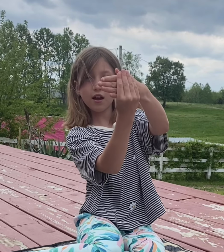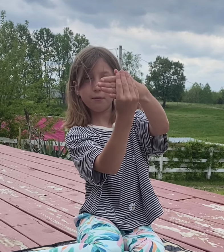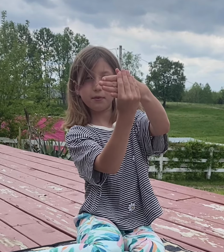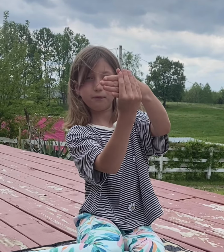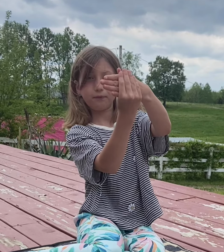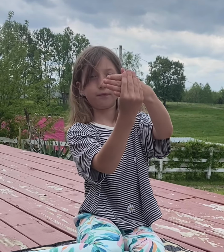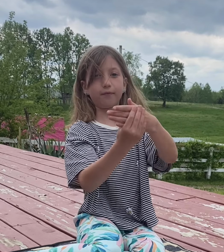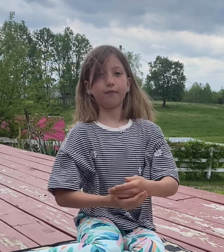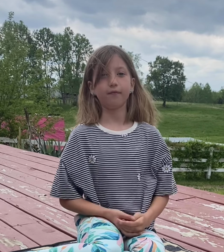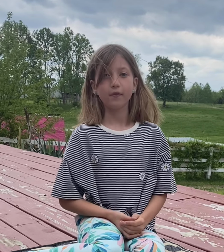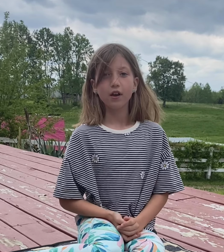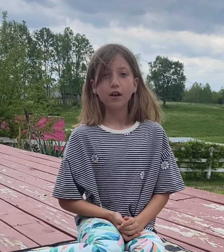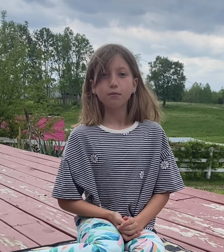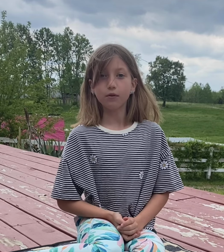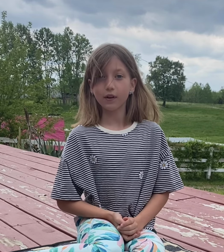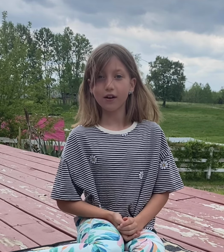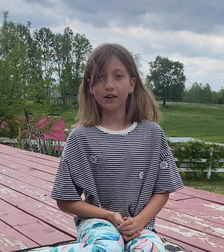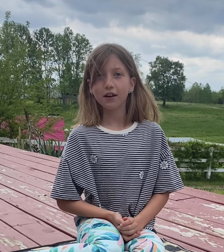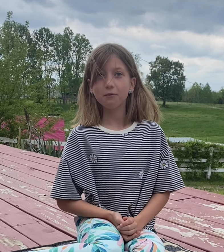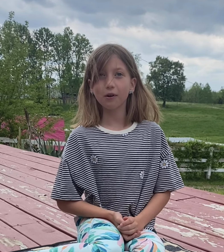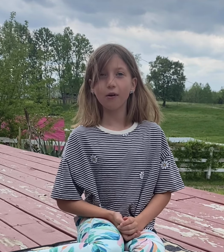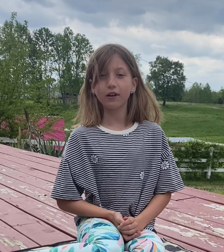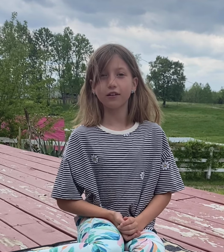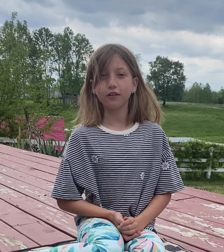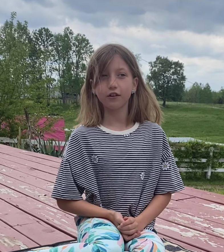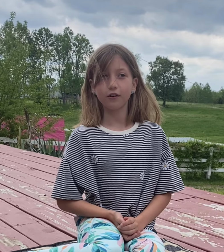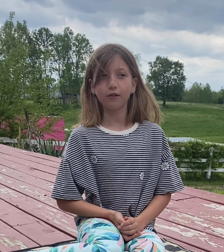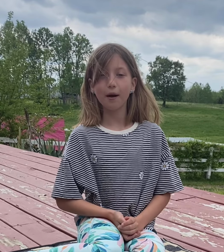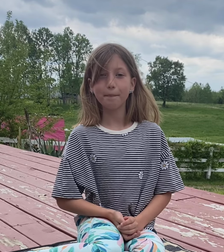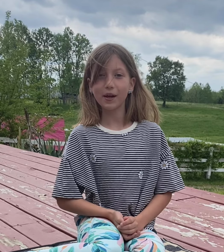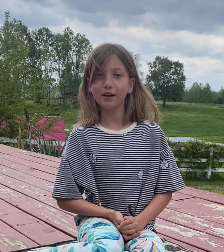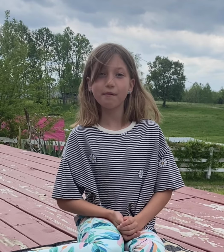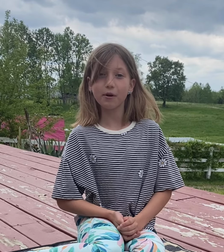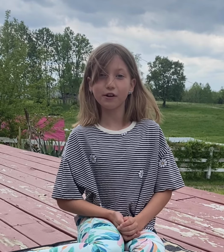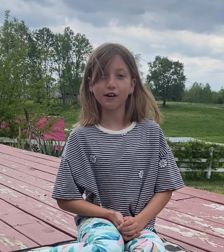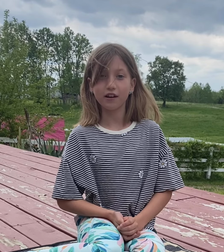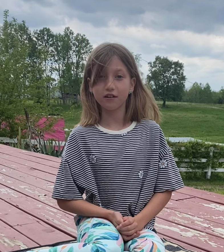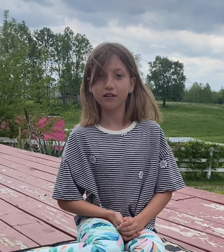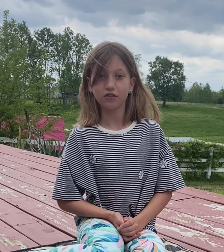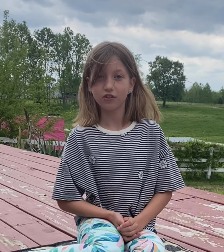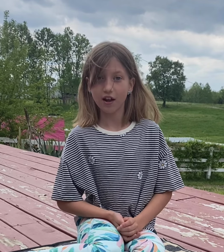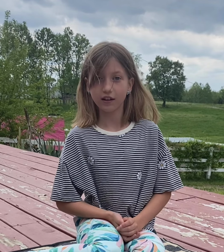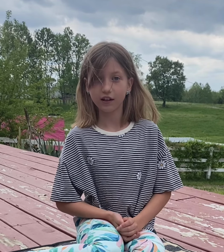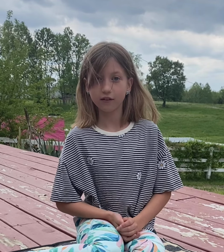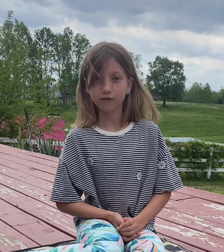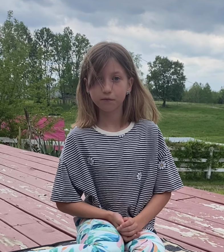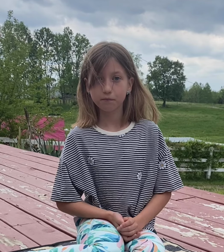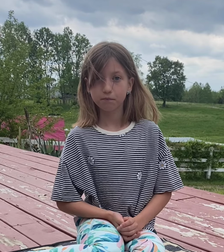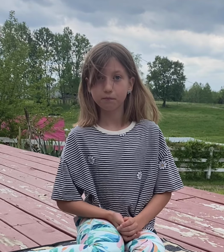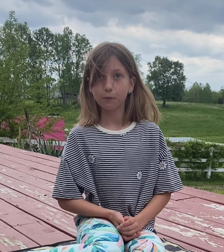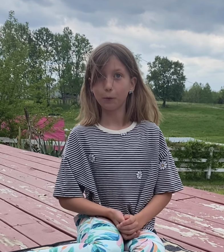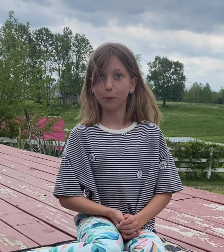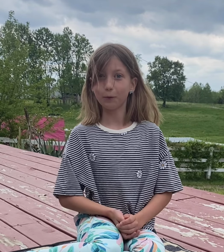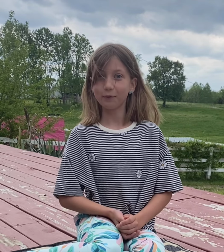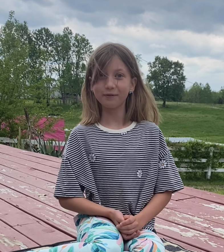up. Moving on, we're going to do peanut butter and jelly. Ooh, one